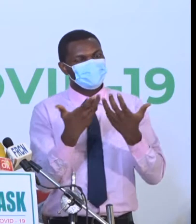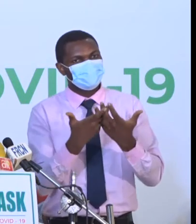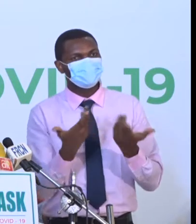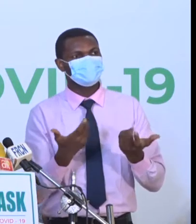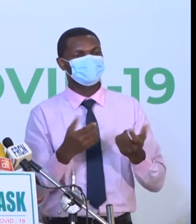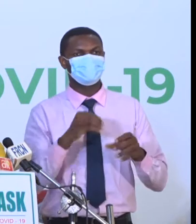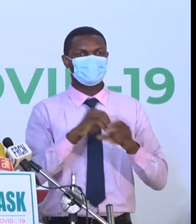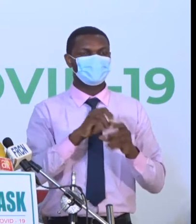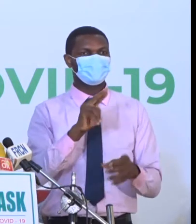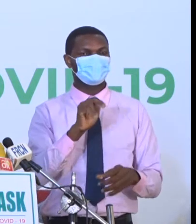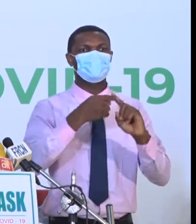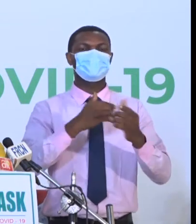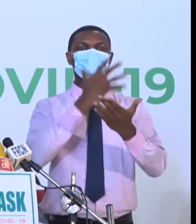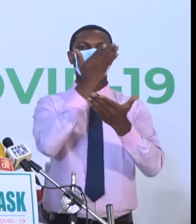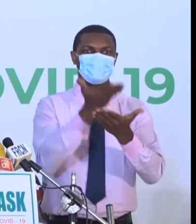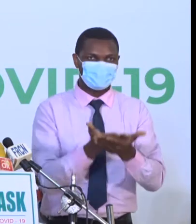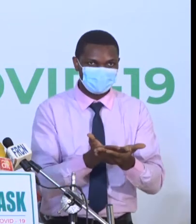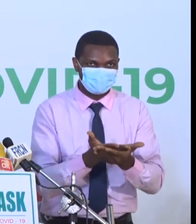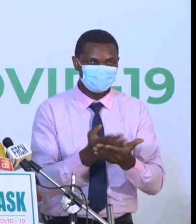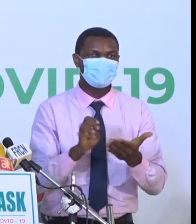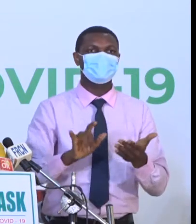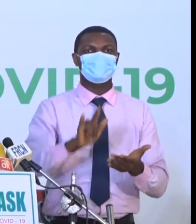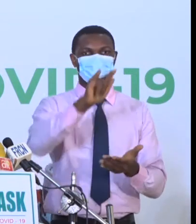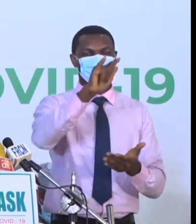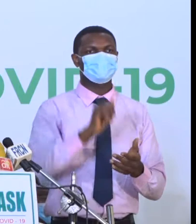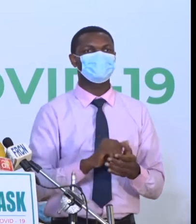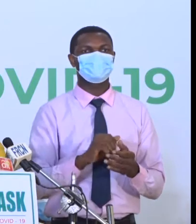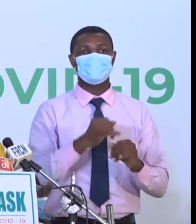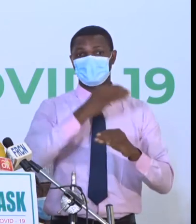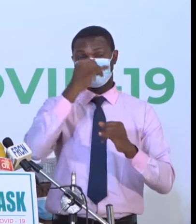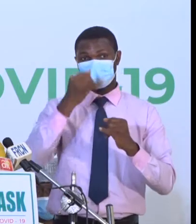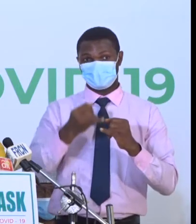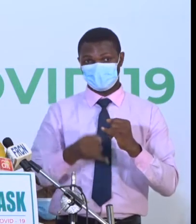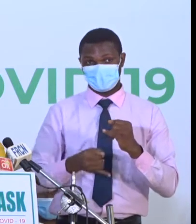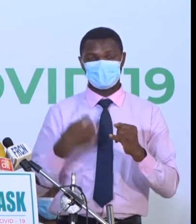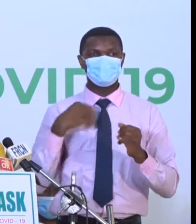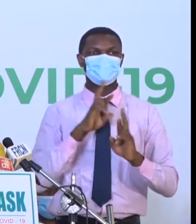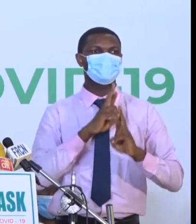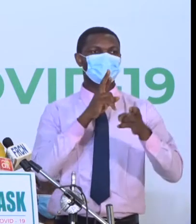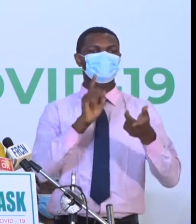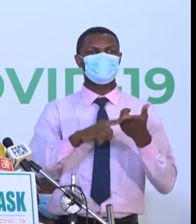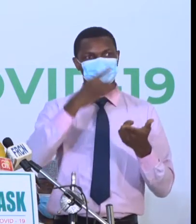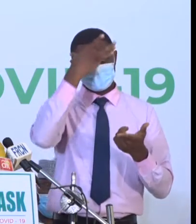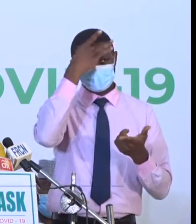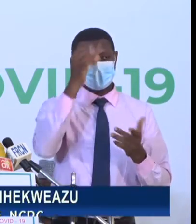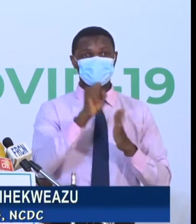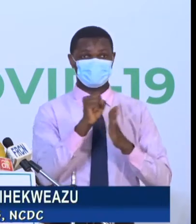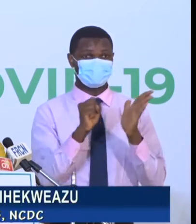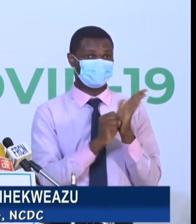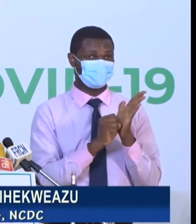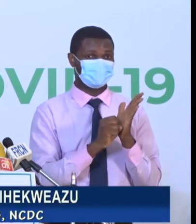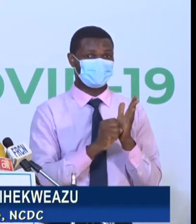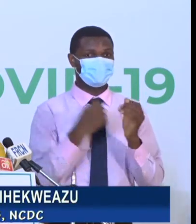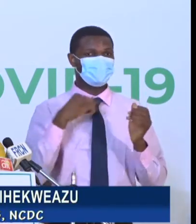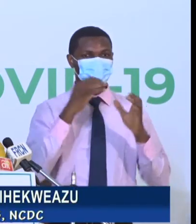the website. We're also responding, like you would have heard, to an incident in Kano State, where there have been a cluster of